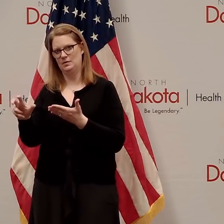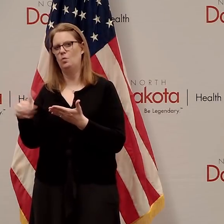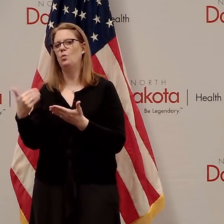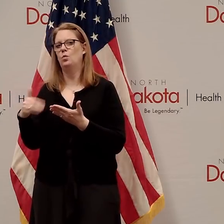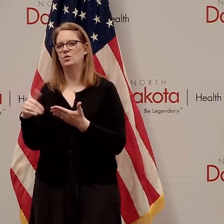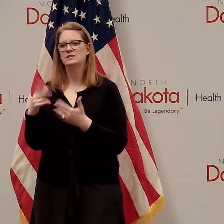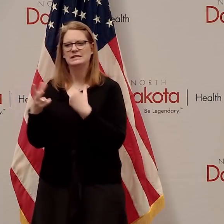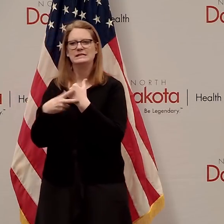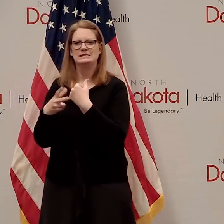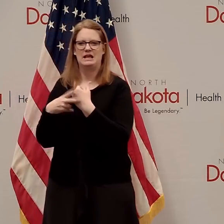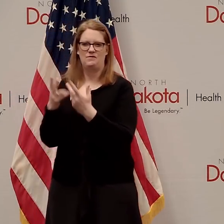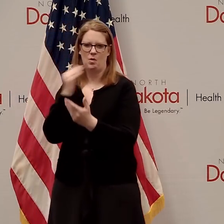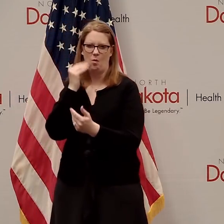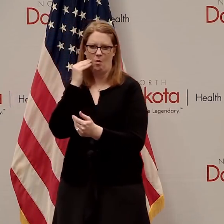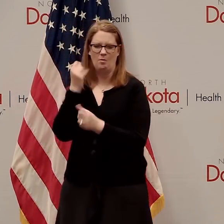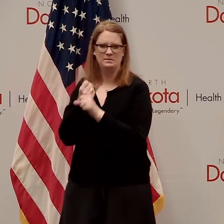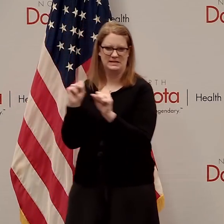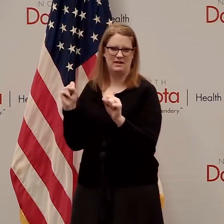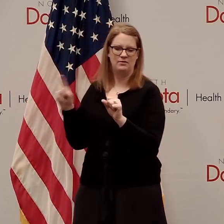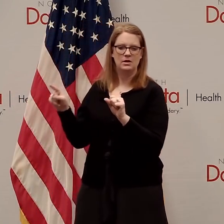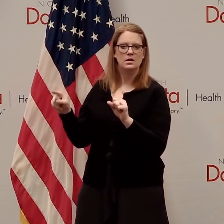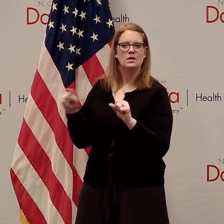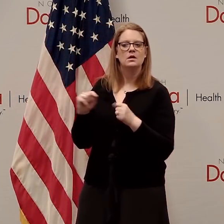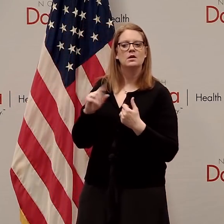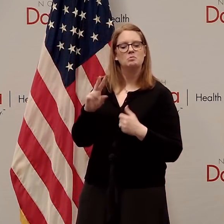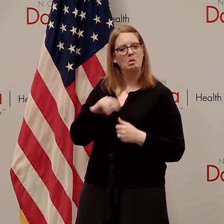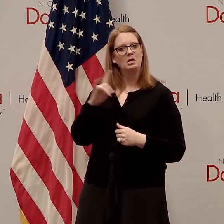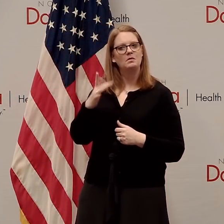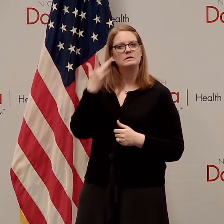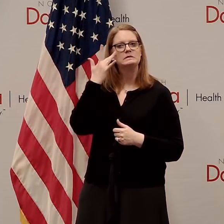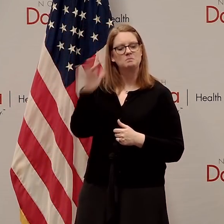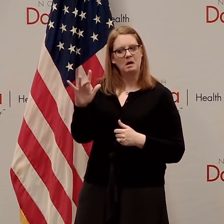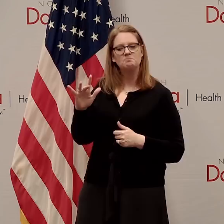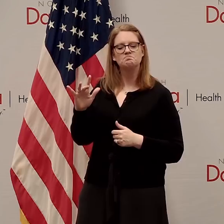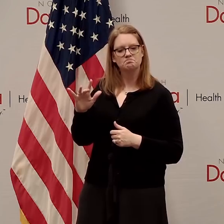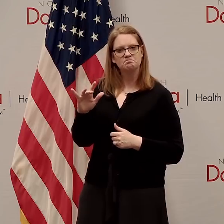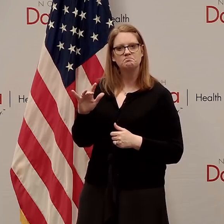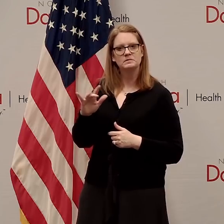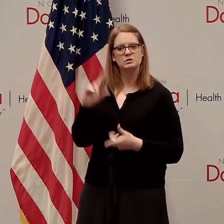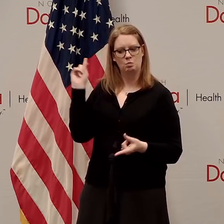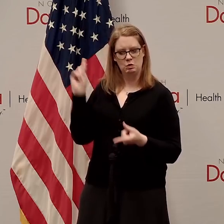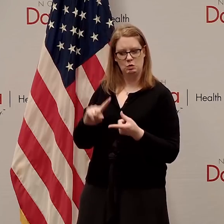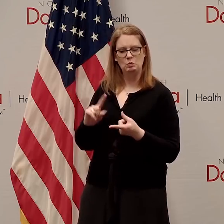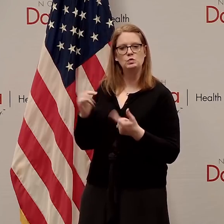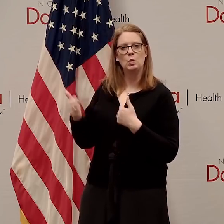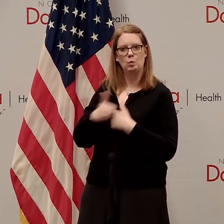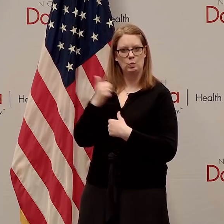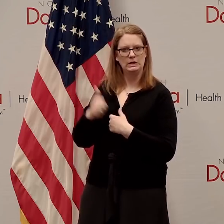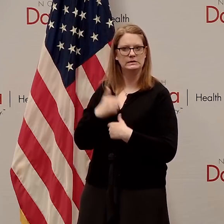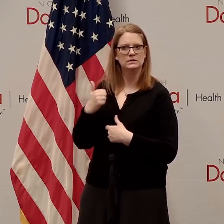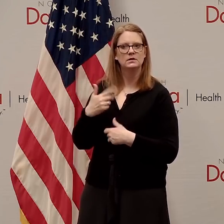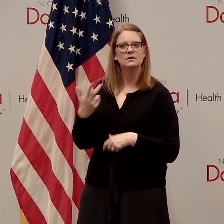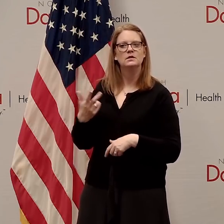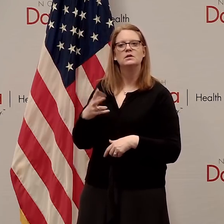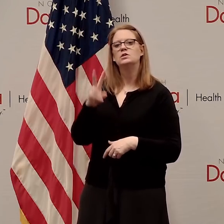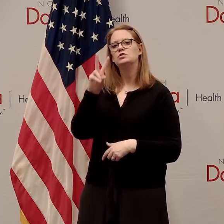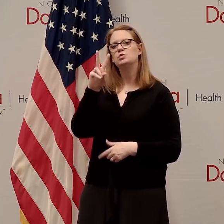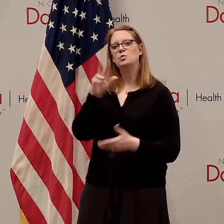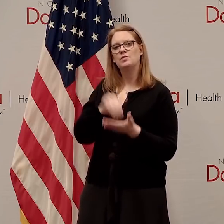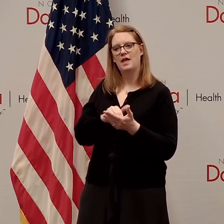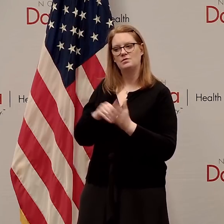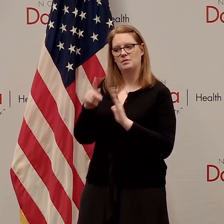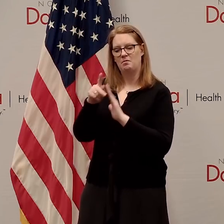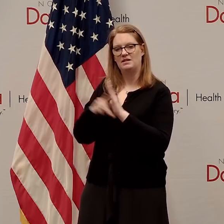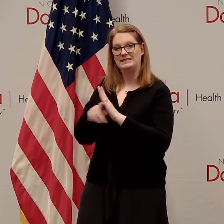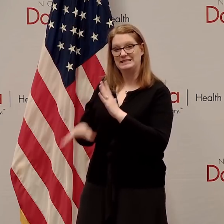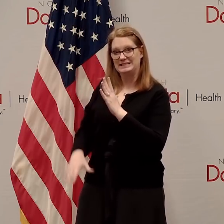against COVID-19, North Dakotans took smart, prudent action to reduce their risks. There was an increase of almost 2,000